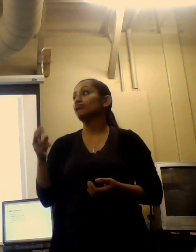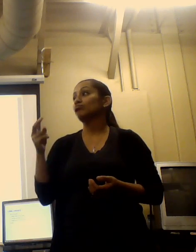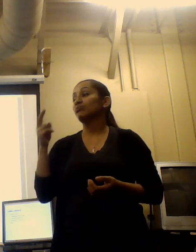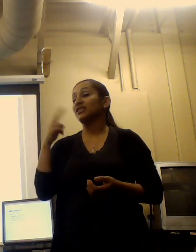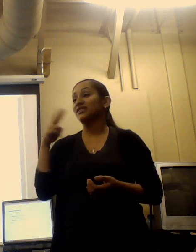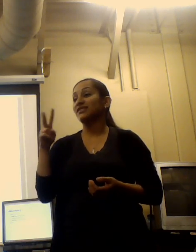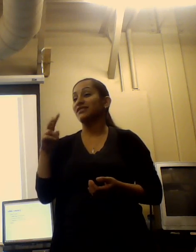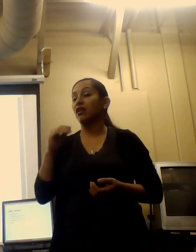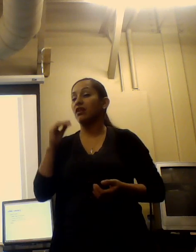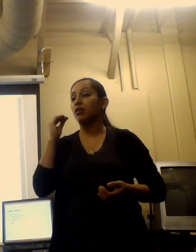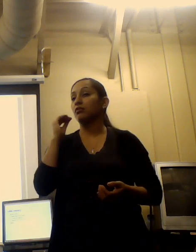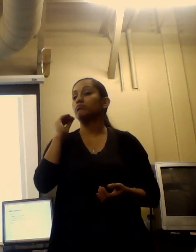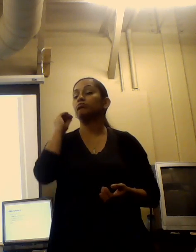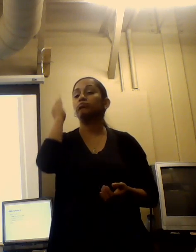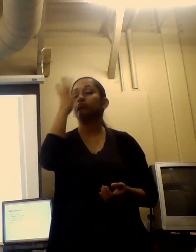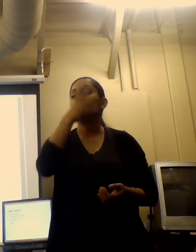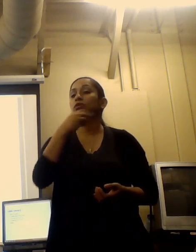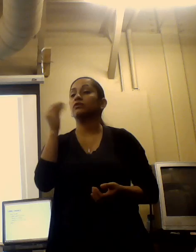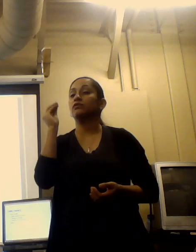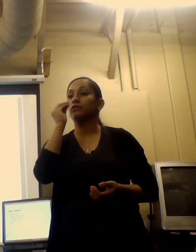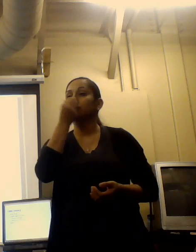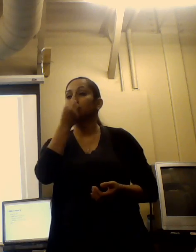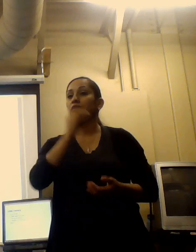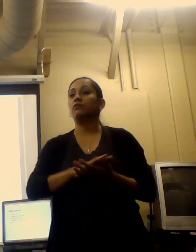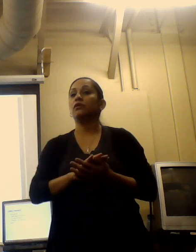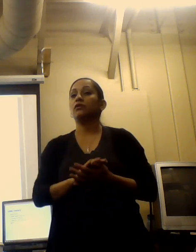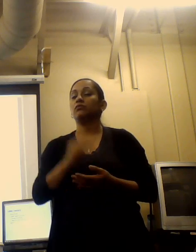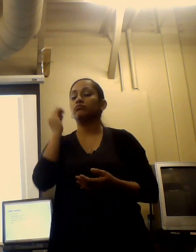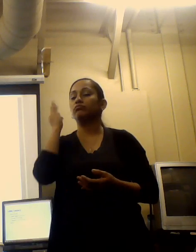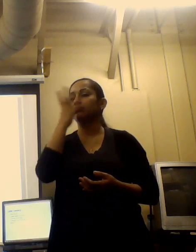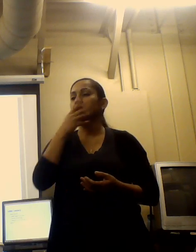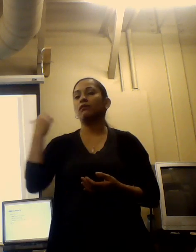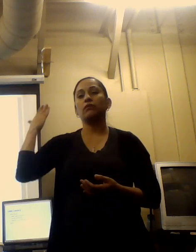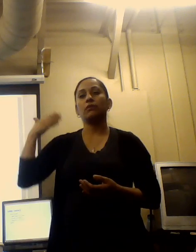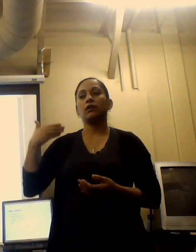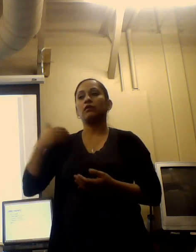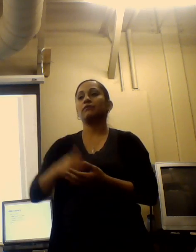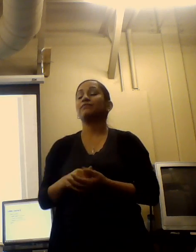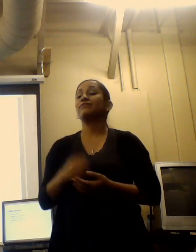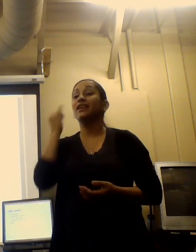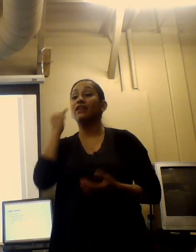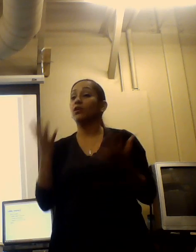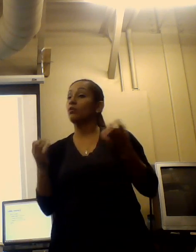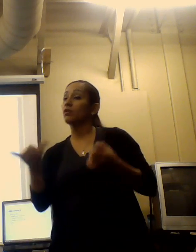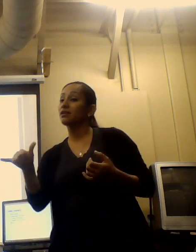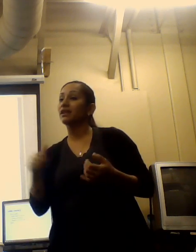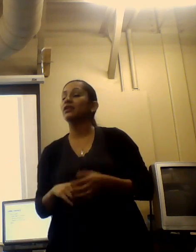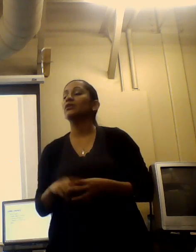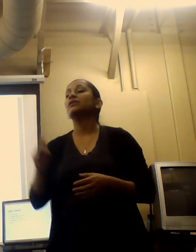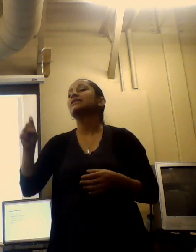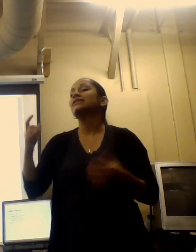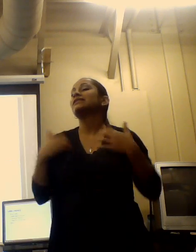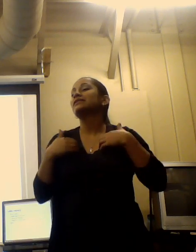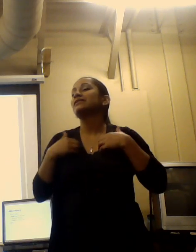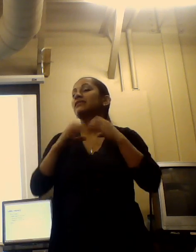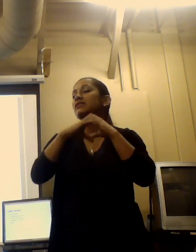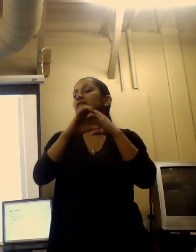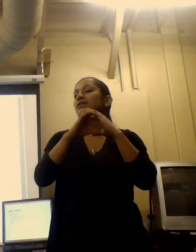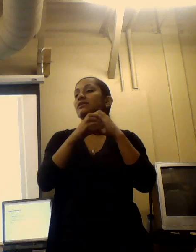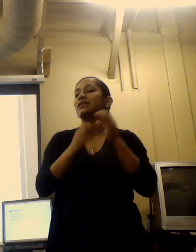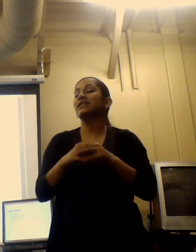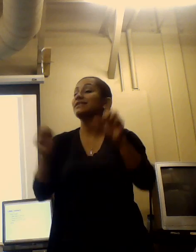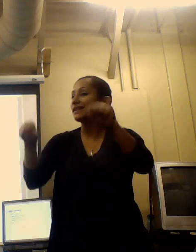gorgeous blurred background. If you want that, you have to have a lens that's capable, that's capable of